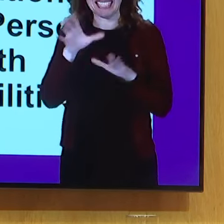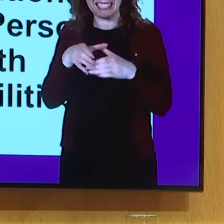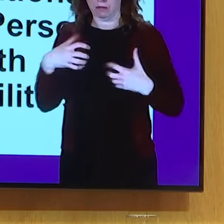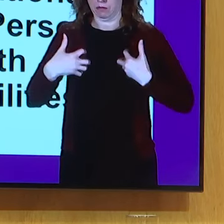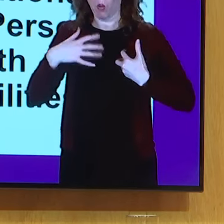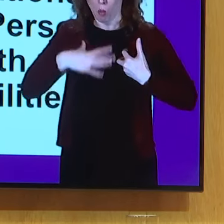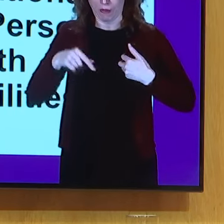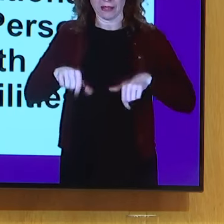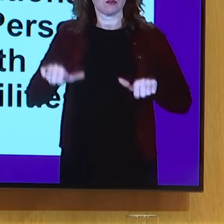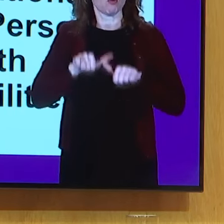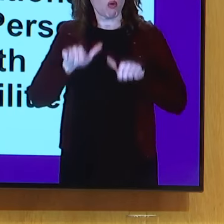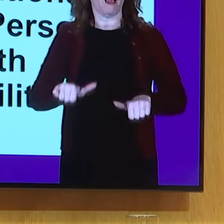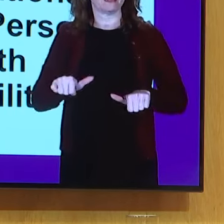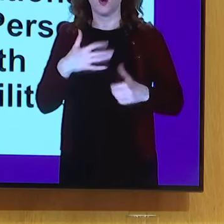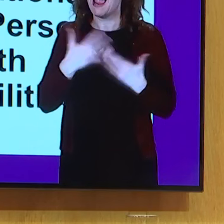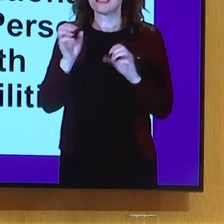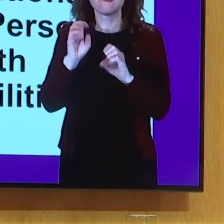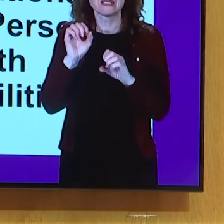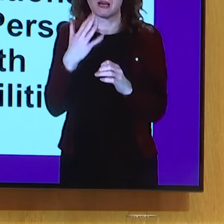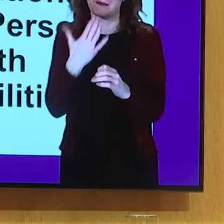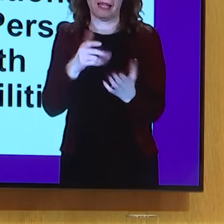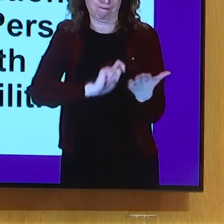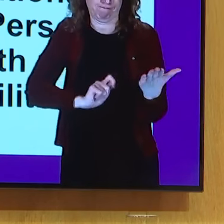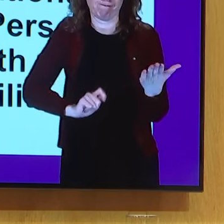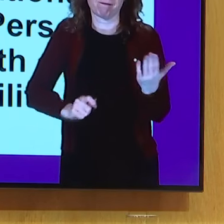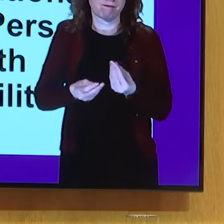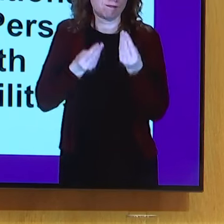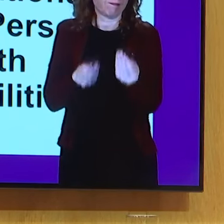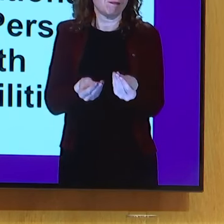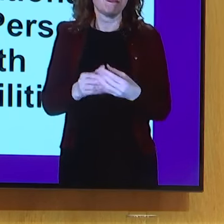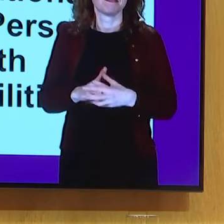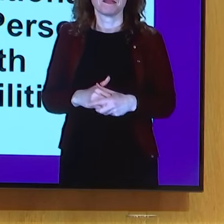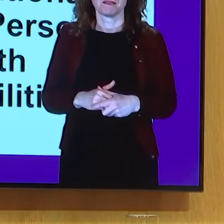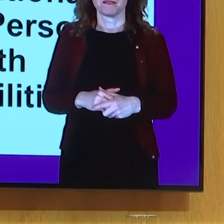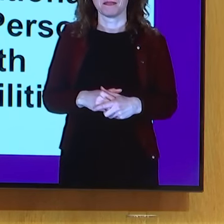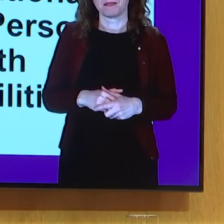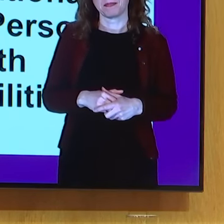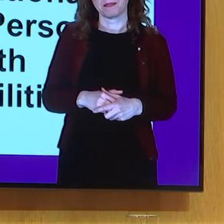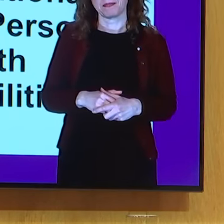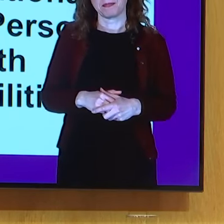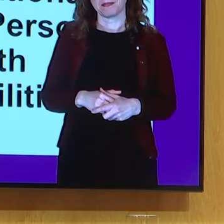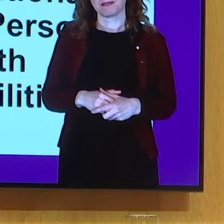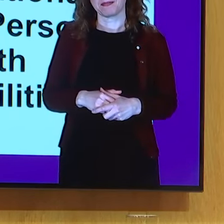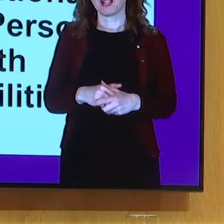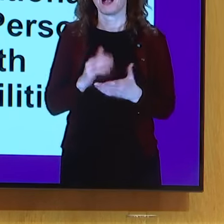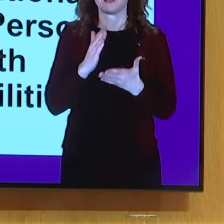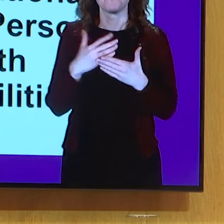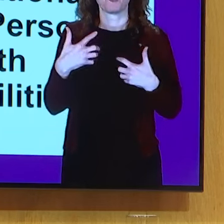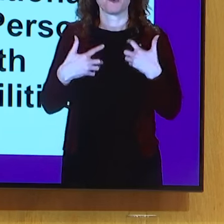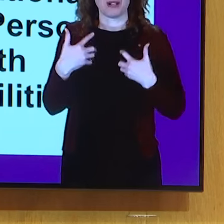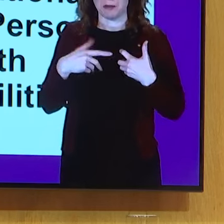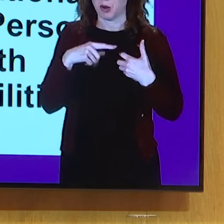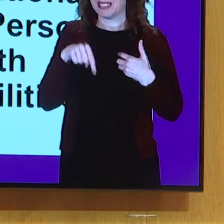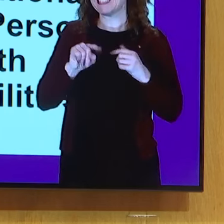this right. And so any feedback that you can give the events team is incredibly important. So please do fill this out today. And I'm thrilled that this will be the